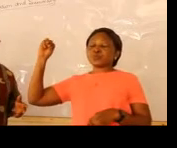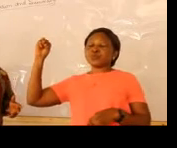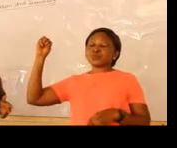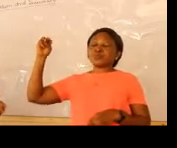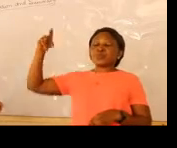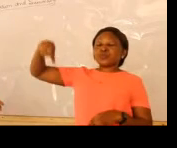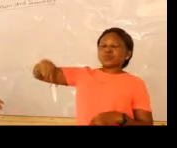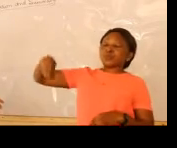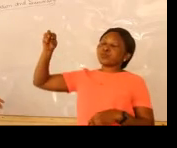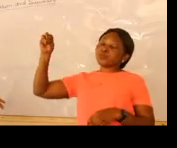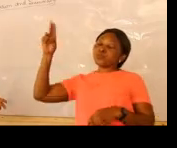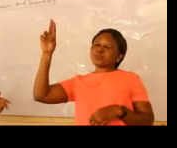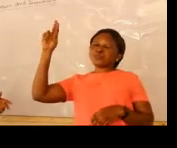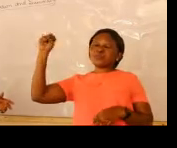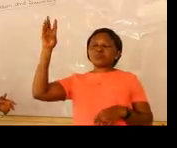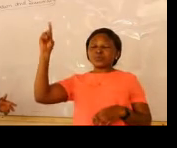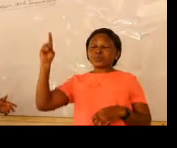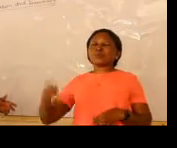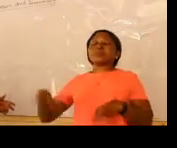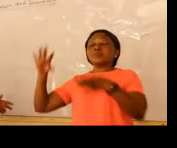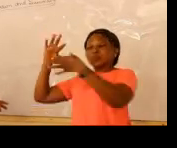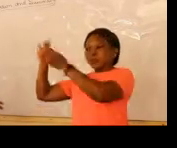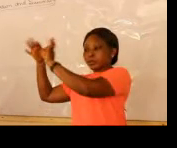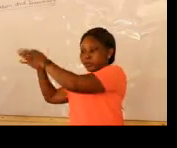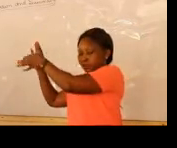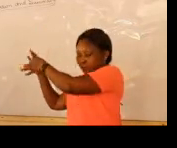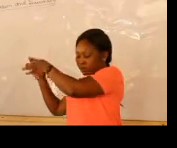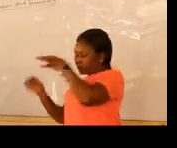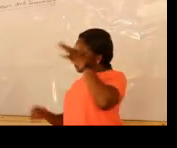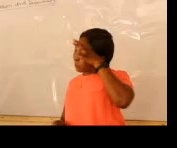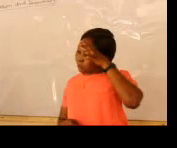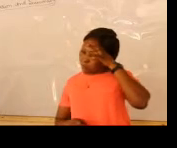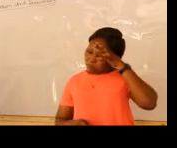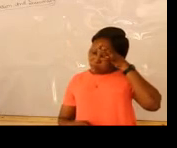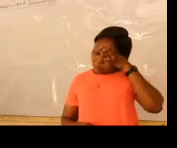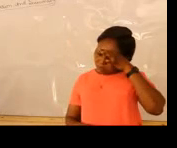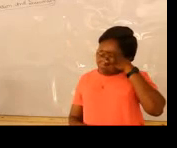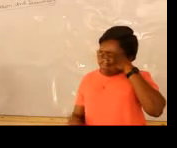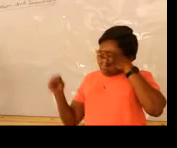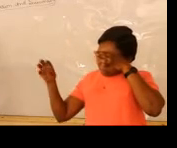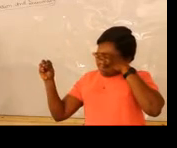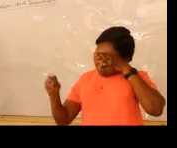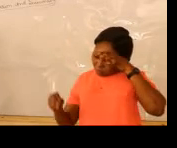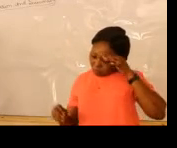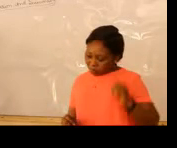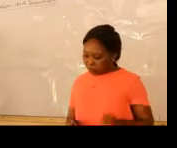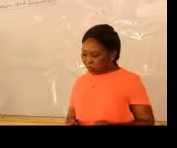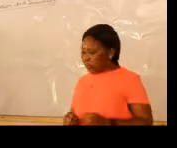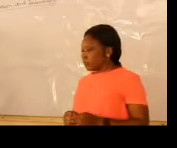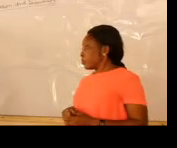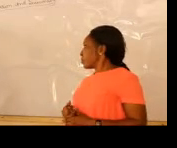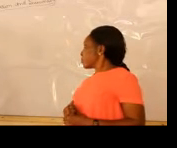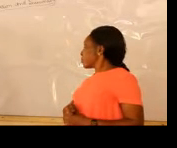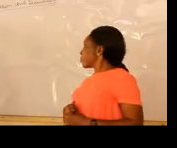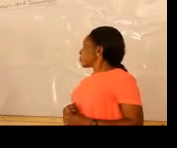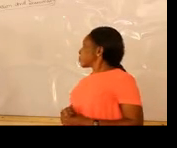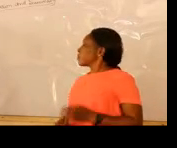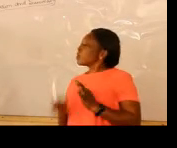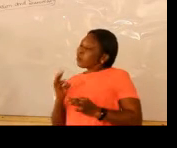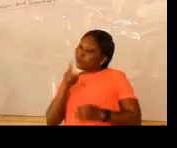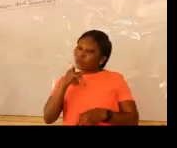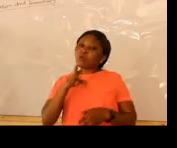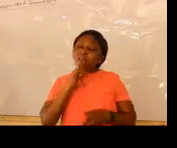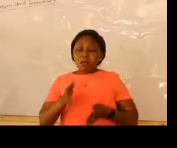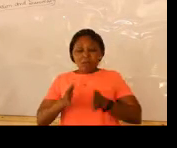between simple sentence and the compound sentence. So, if you are